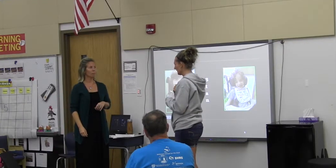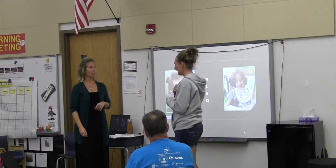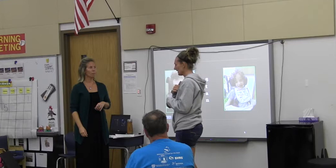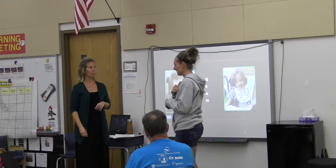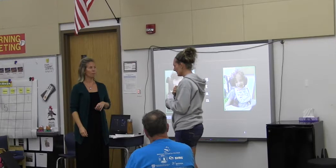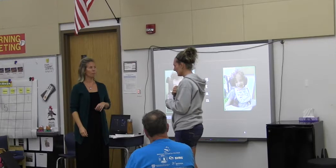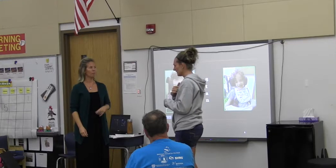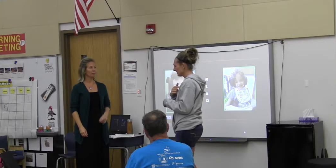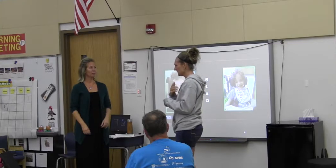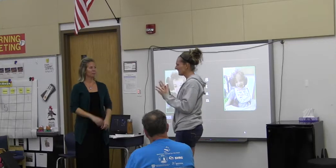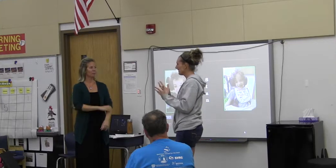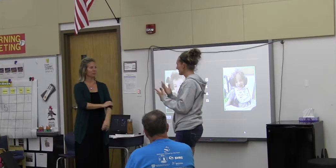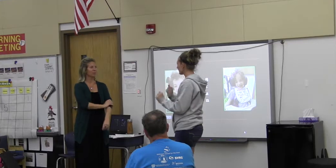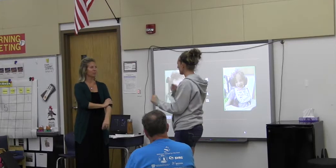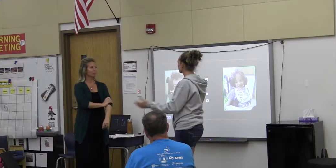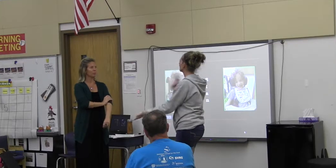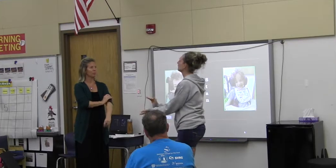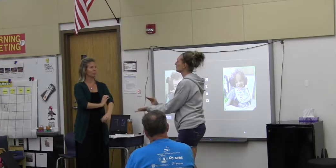Swimming.